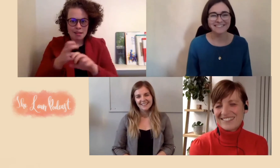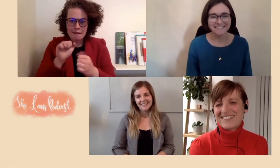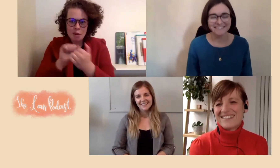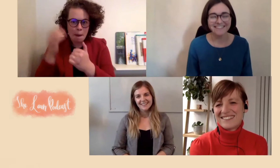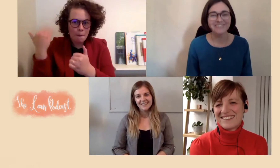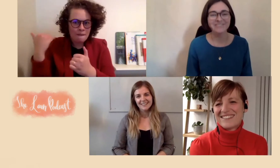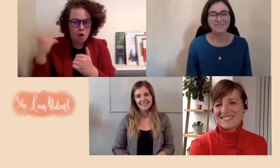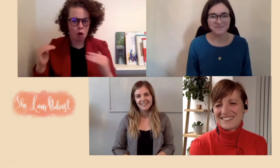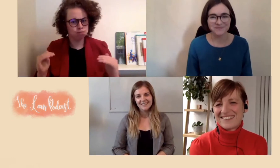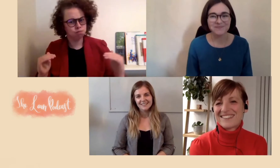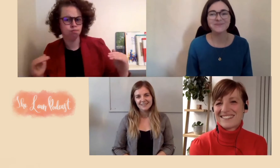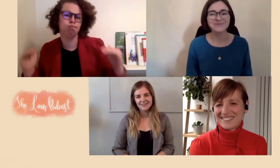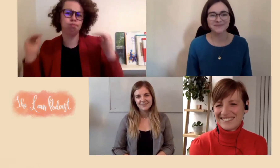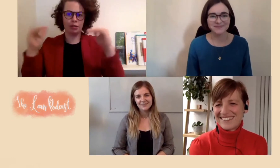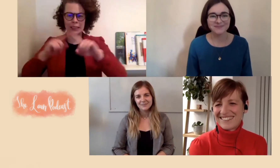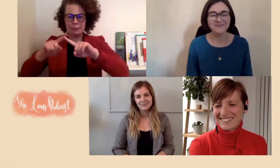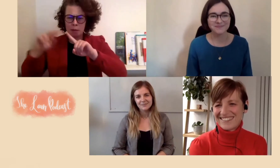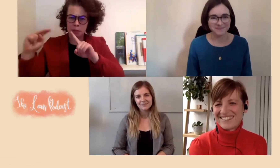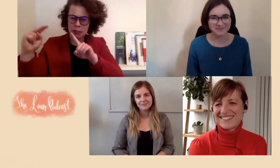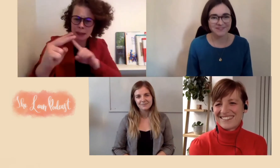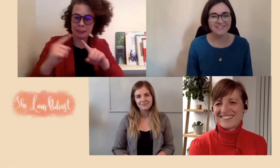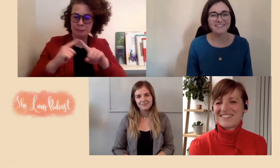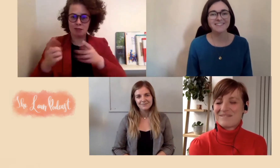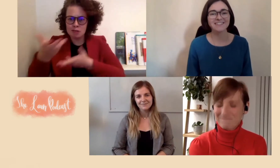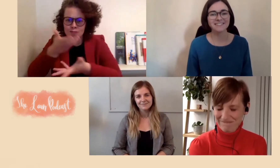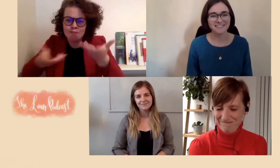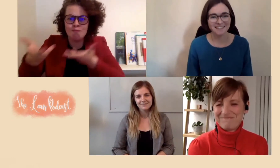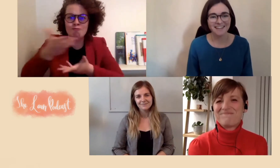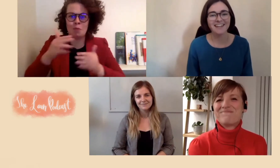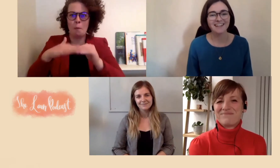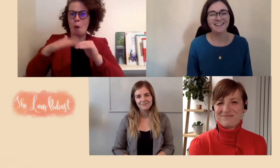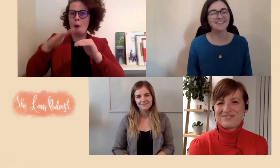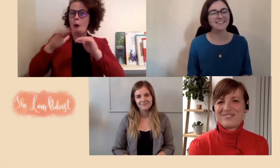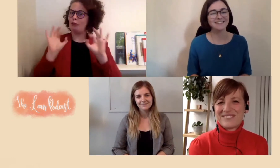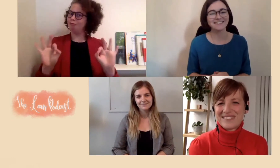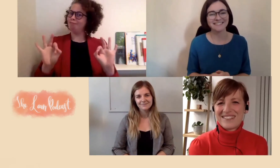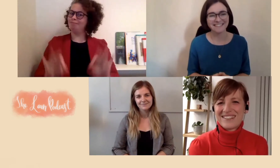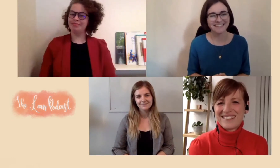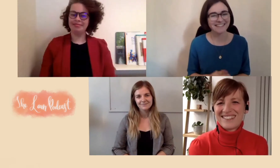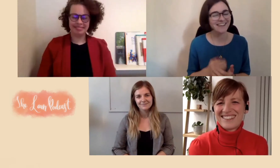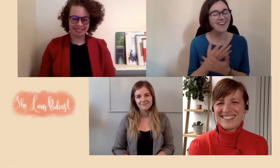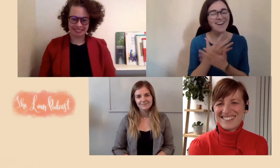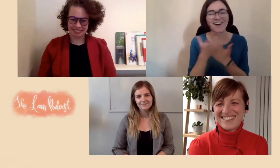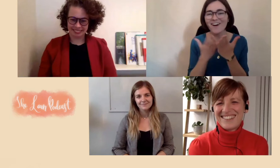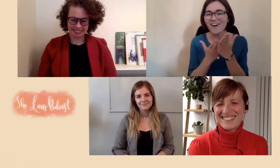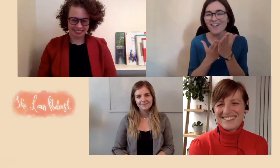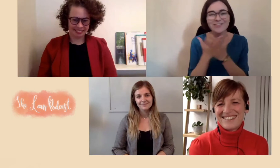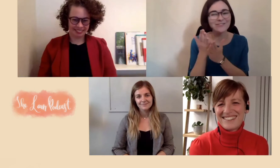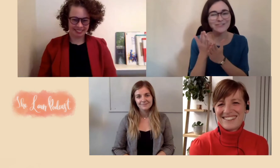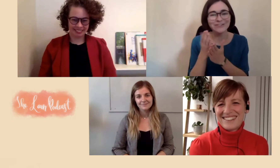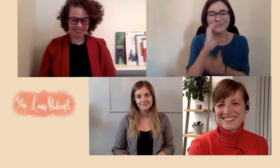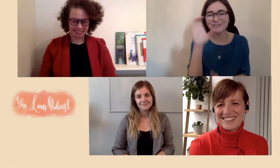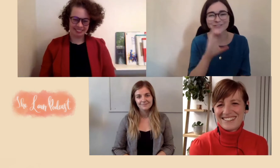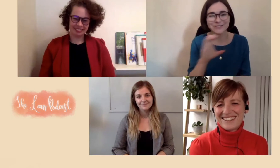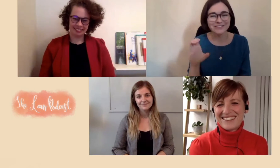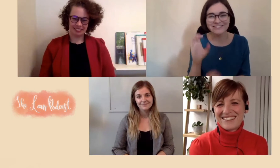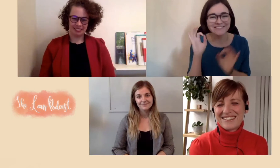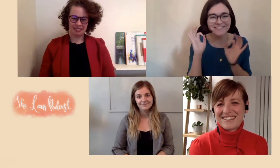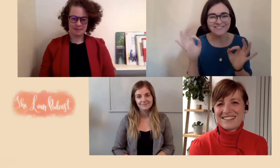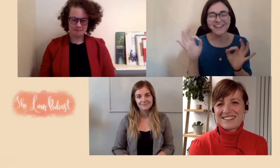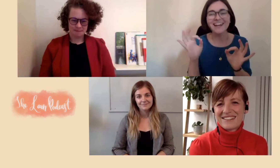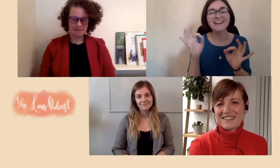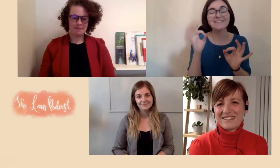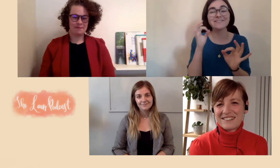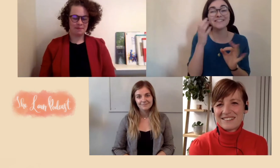no connection with before. It's been a real move up. More and more perspectives, more and more conversations. Yeah, all through the beauty of Zoom. Yes.